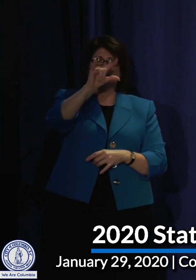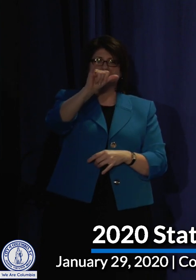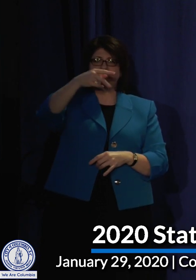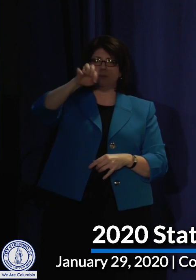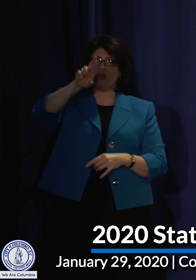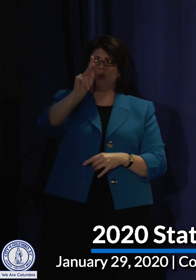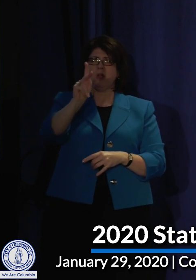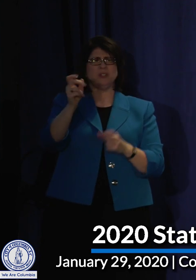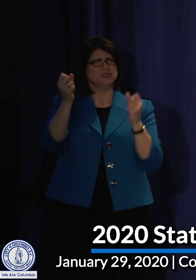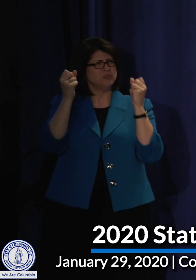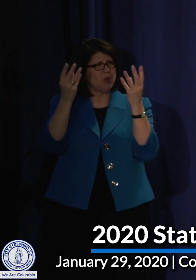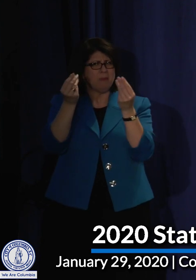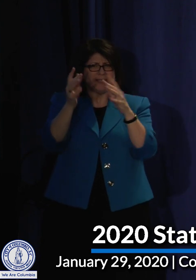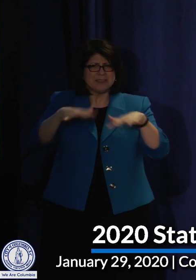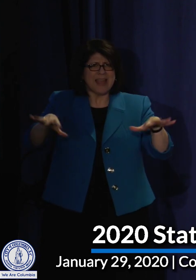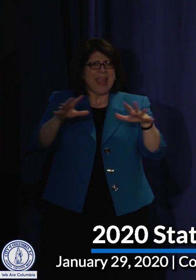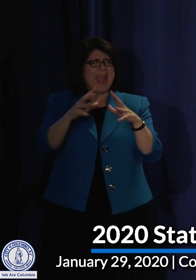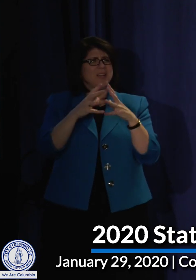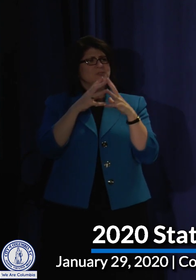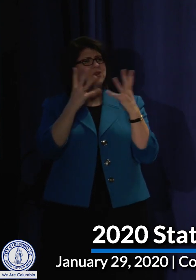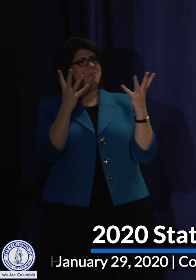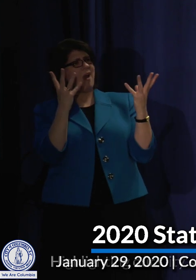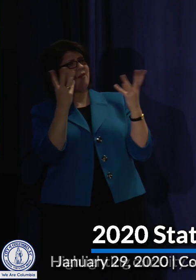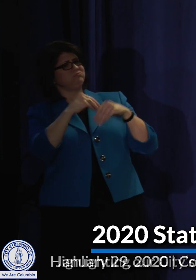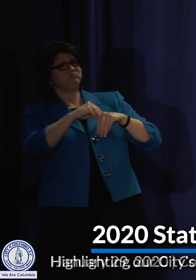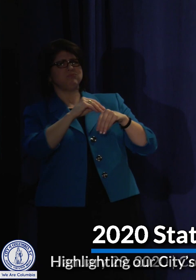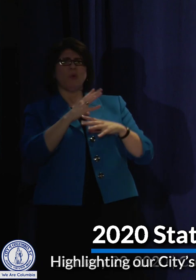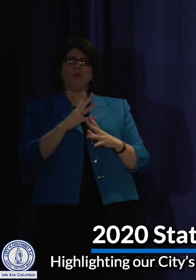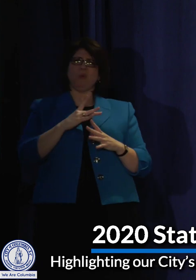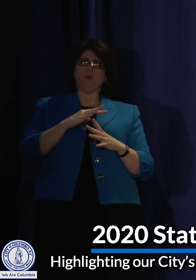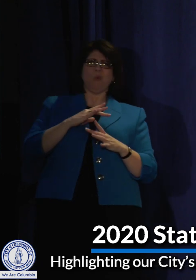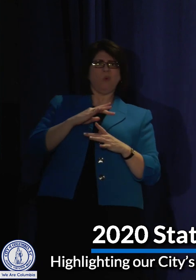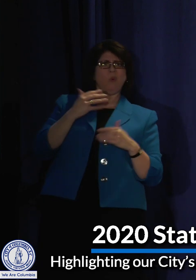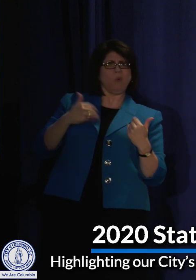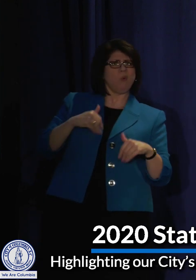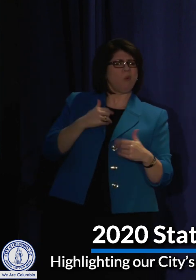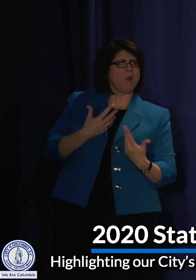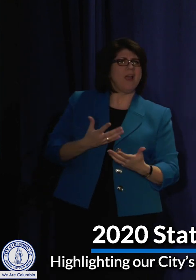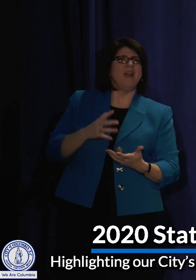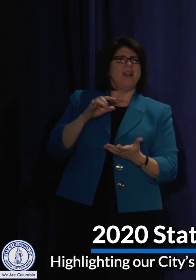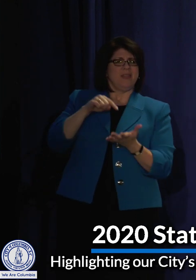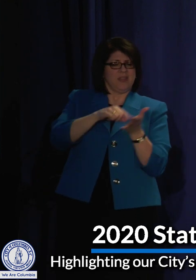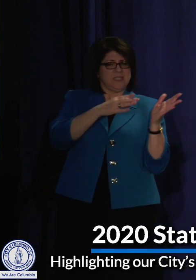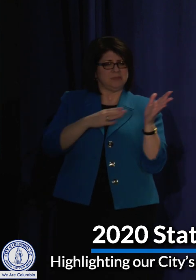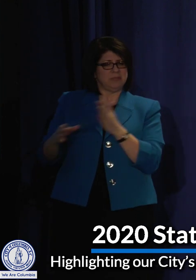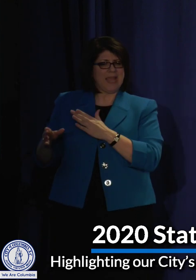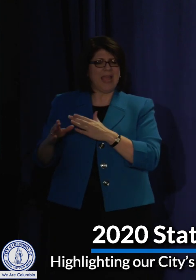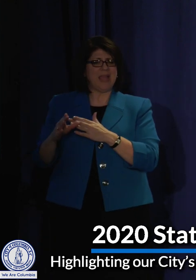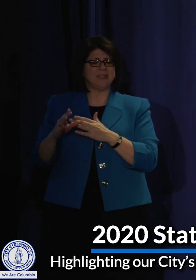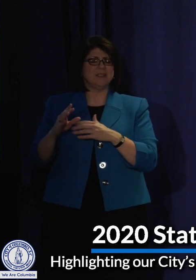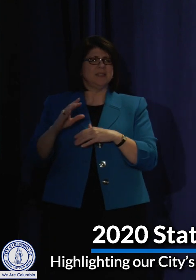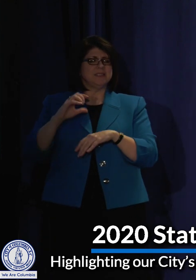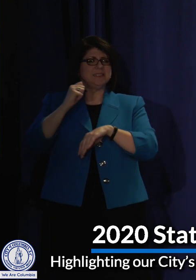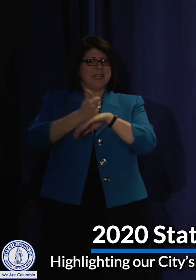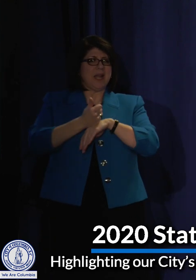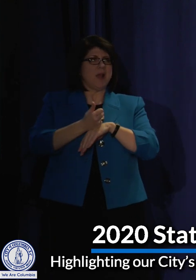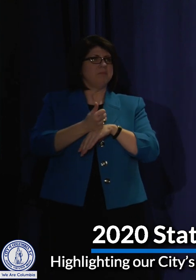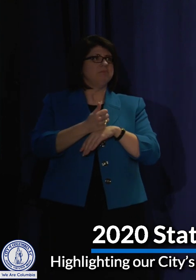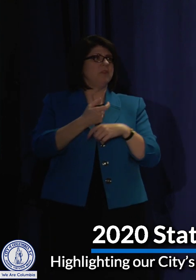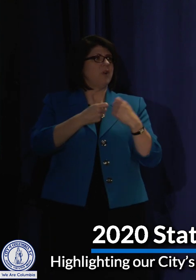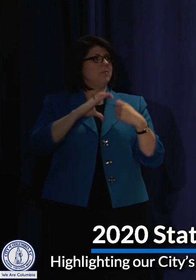land and character. This plan, developed in-house by our incredible parks